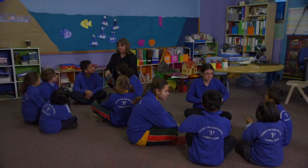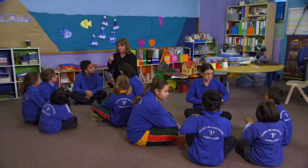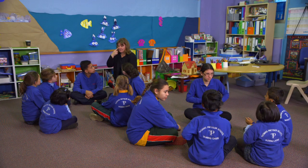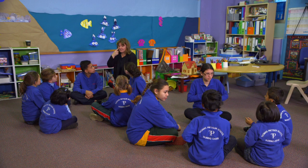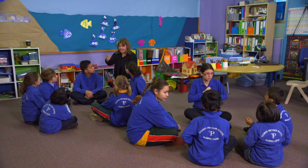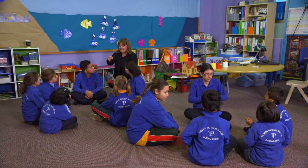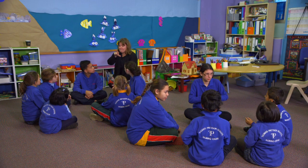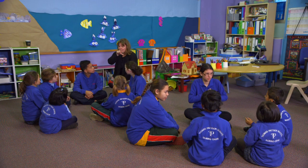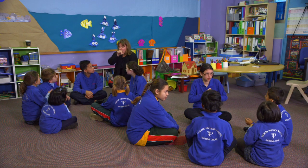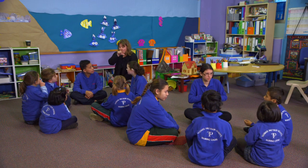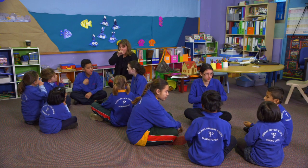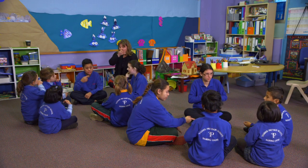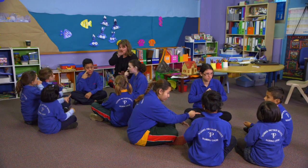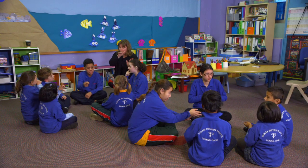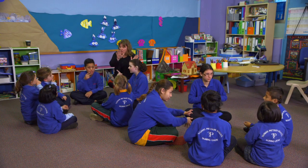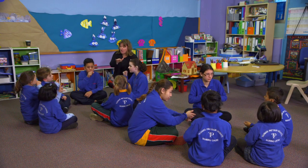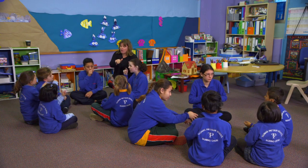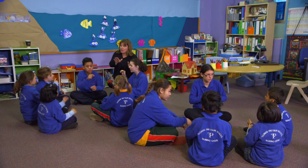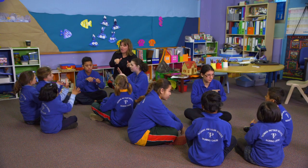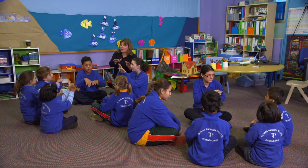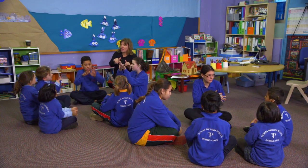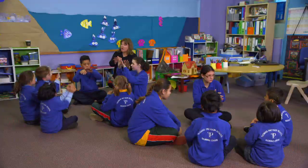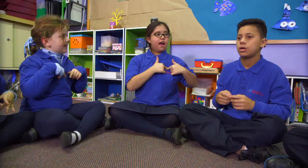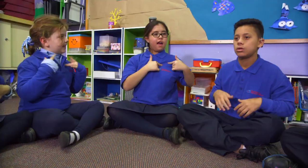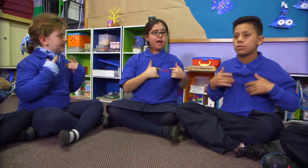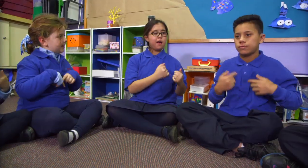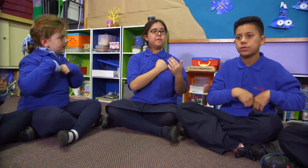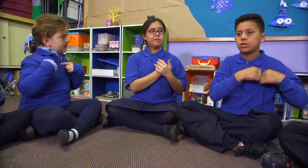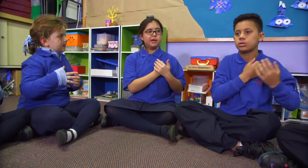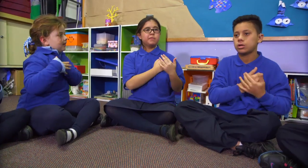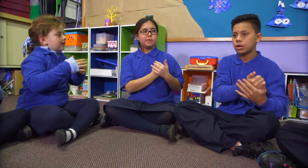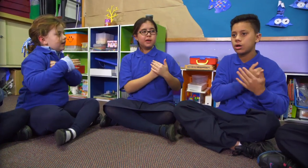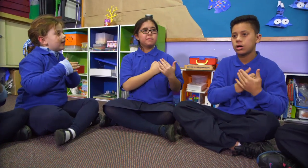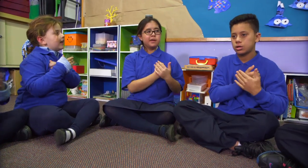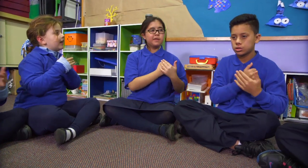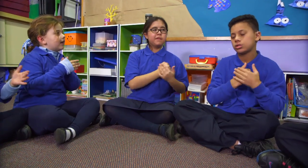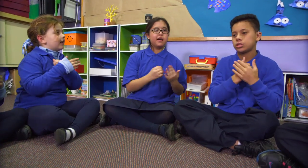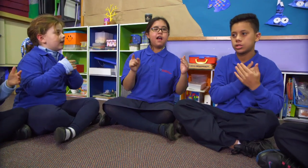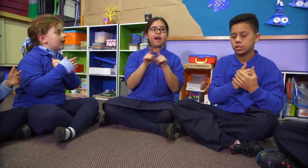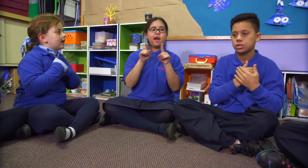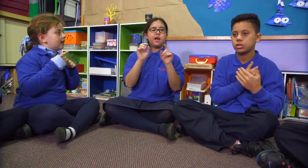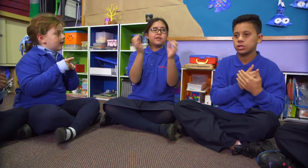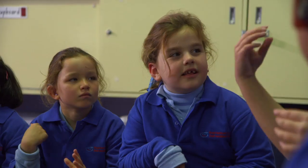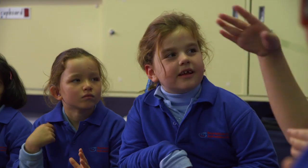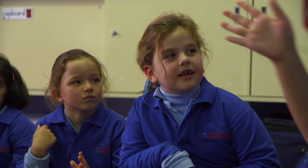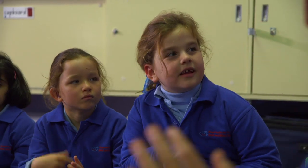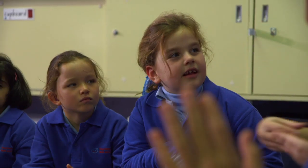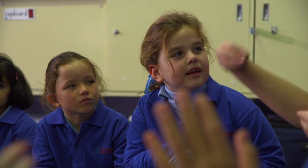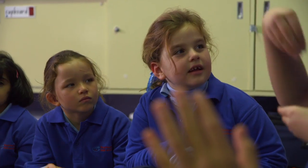Children who are left-handed will do signs the reverse of how a right-handed child signs. So it's important to have